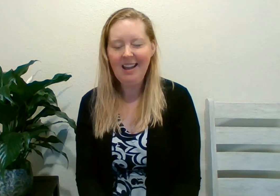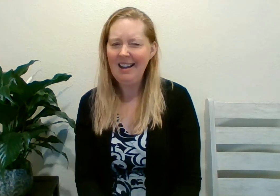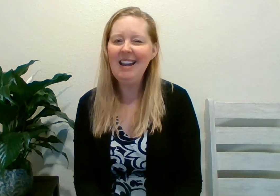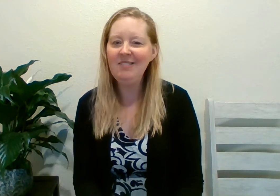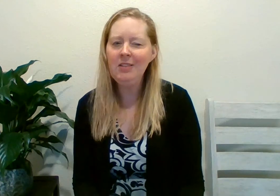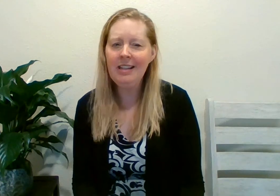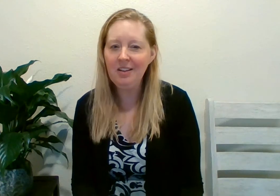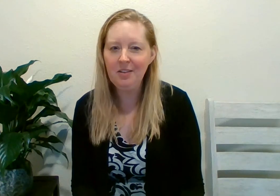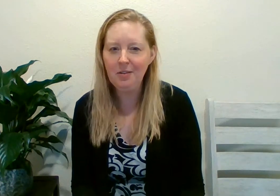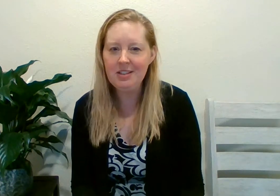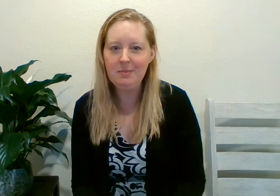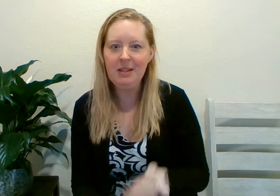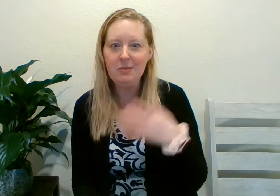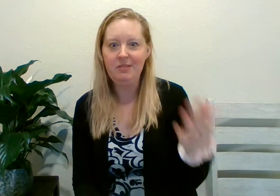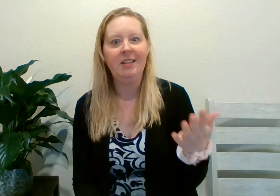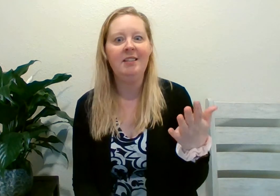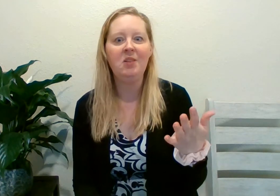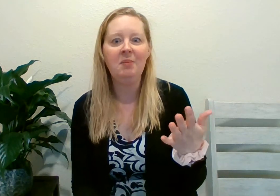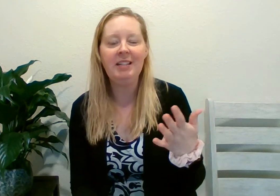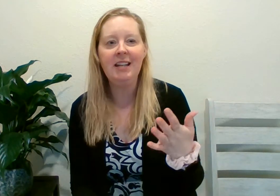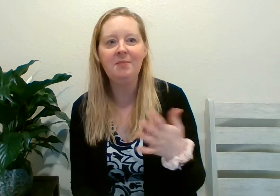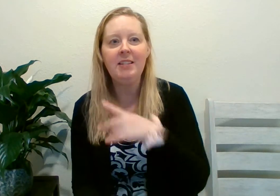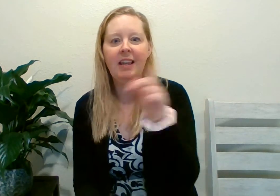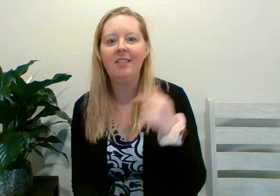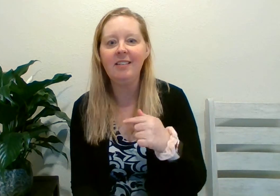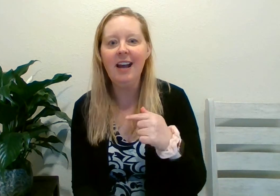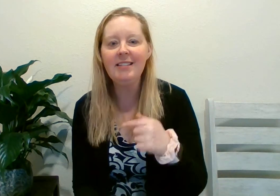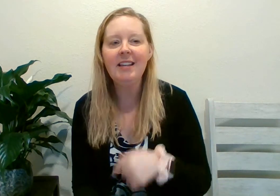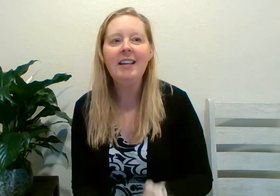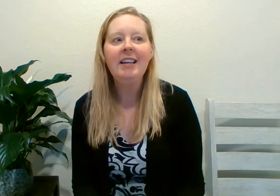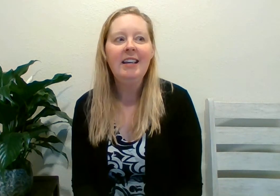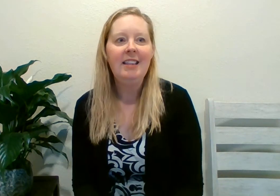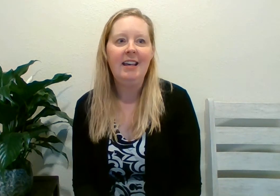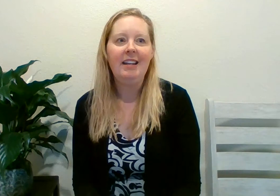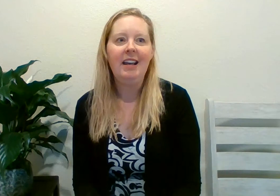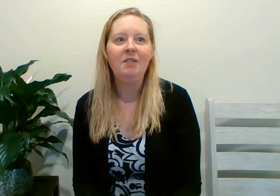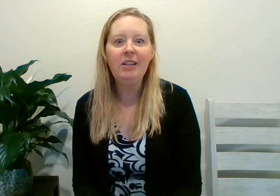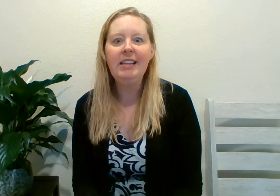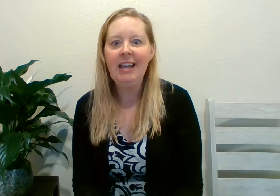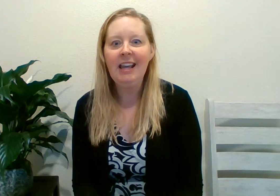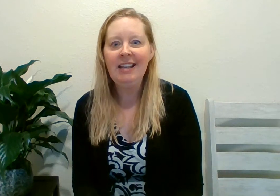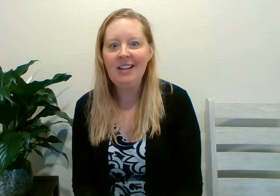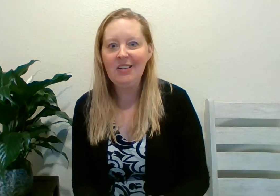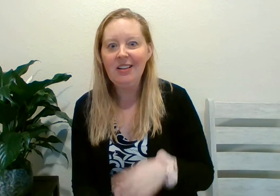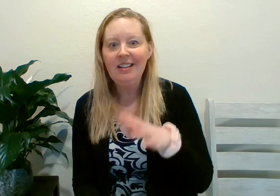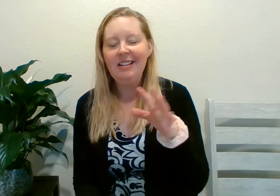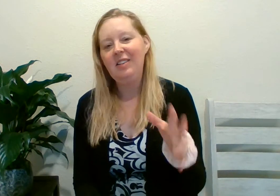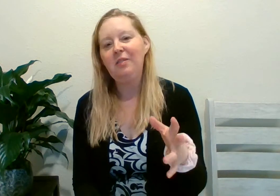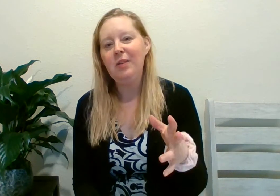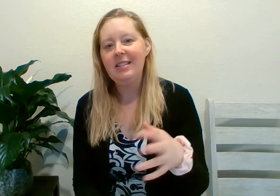I can really hear your voices because we've done this so many times together in class that I really can hear your voices